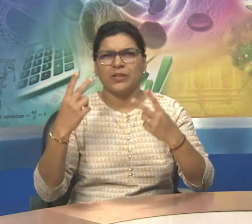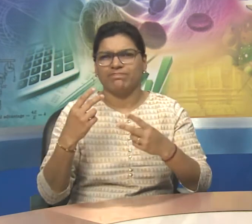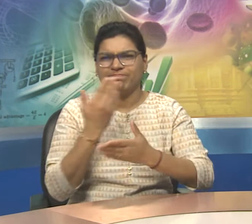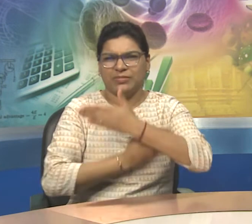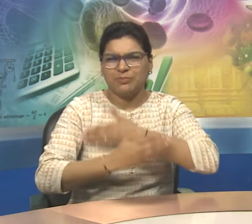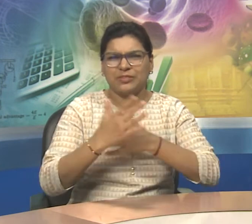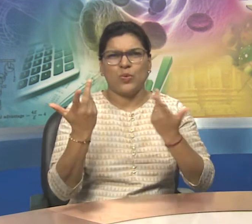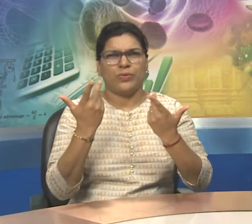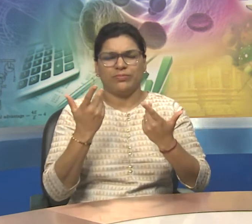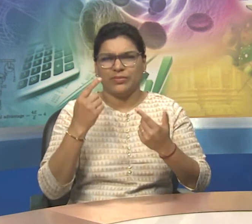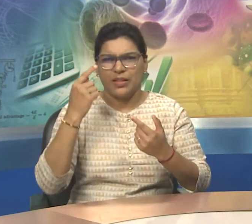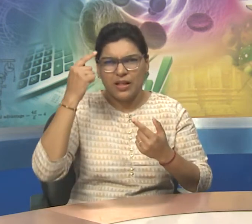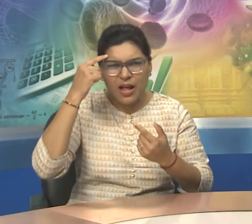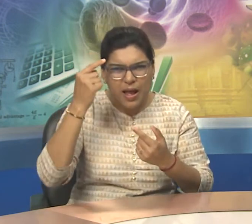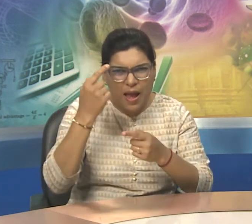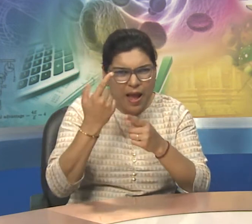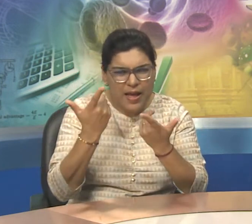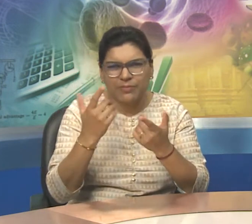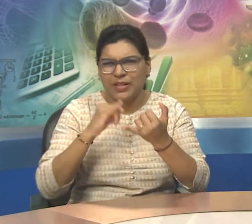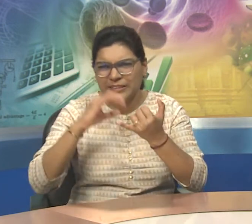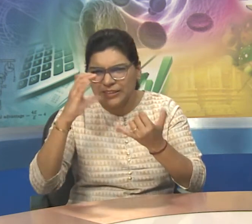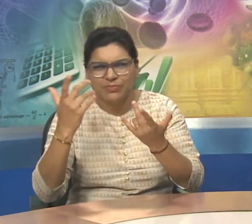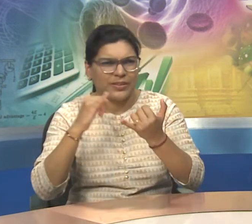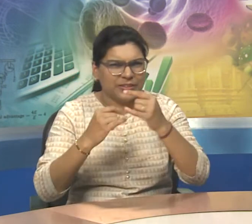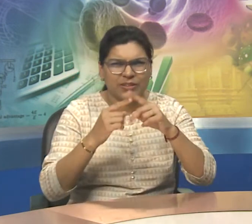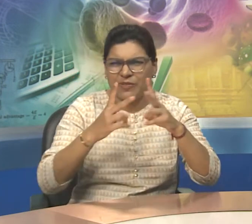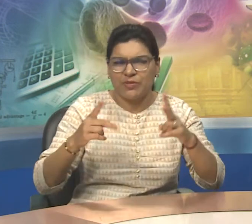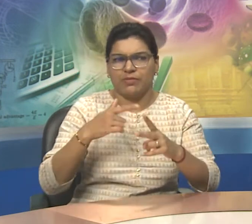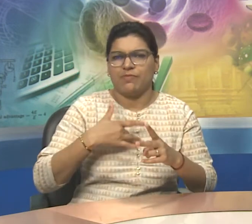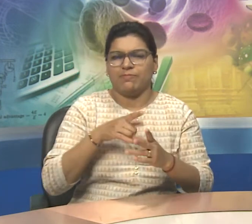For example, there are two persons, one person is handicapped and the other person is a normal